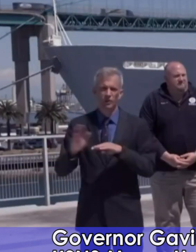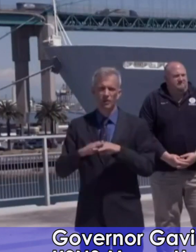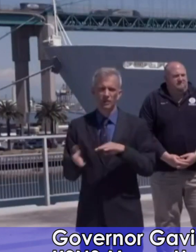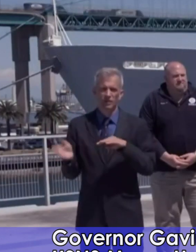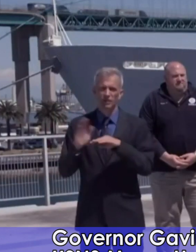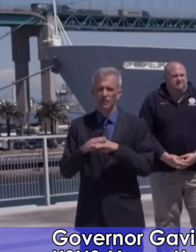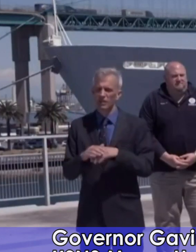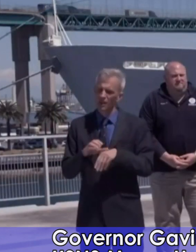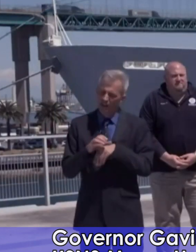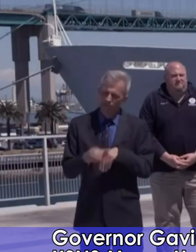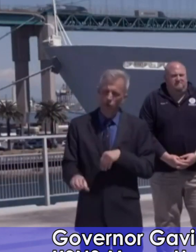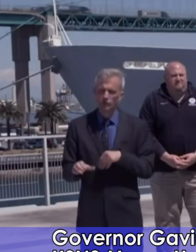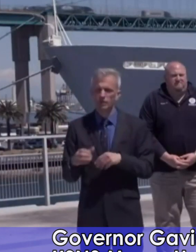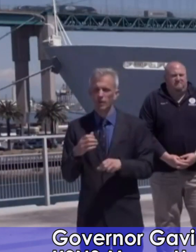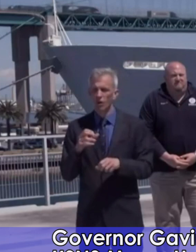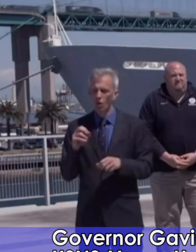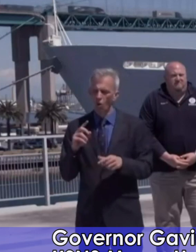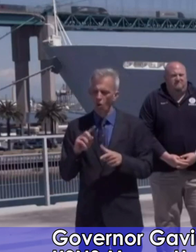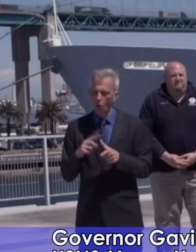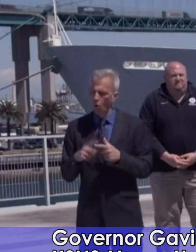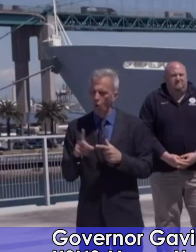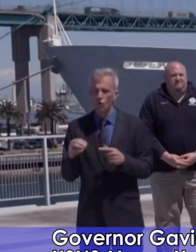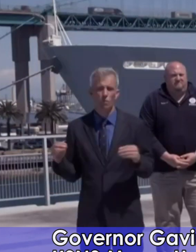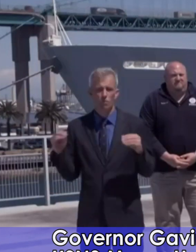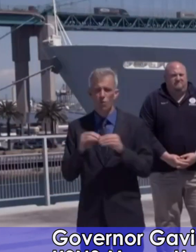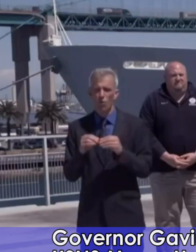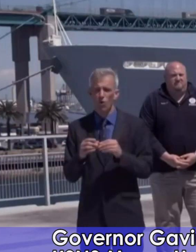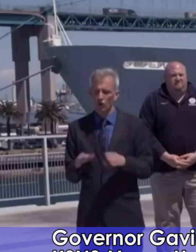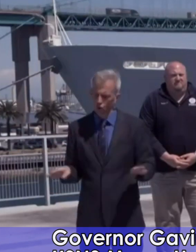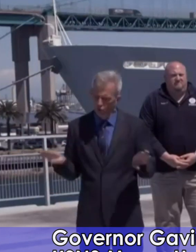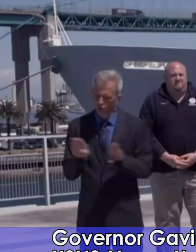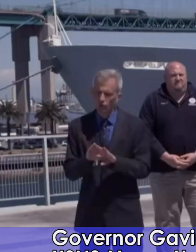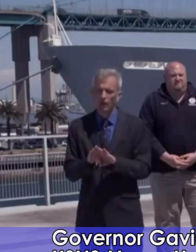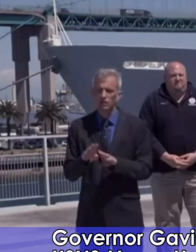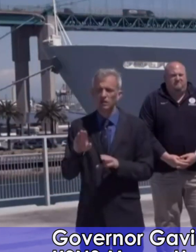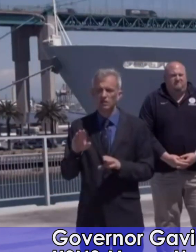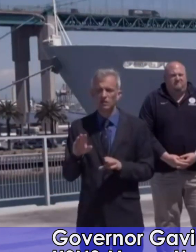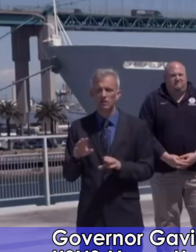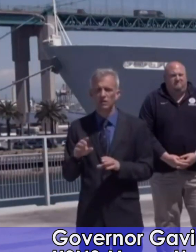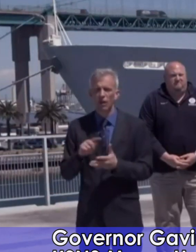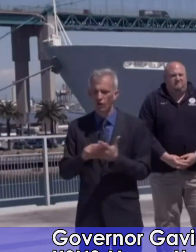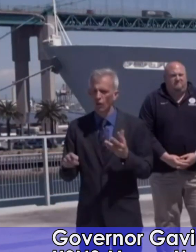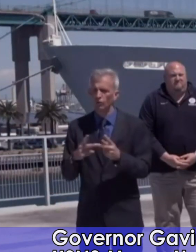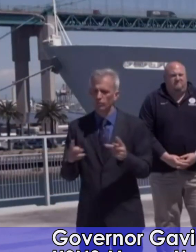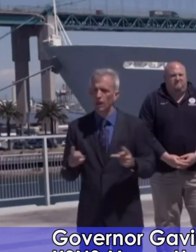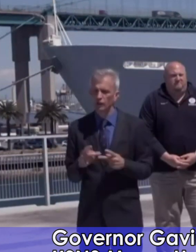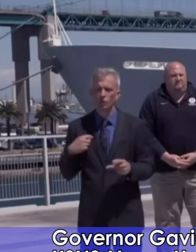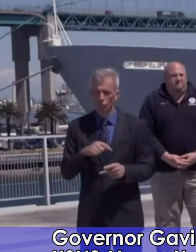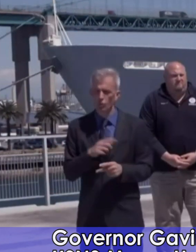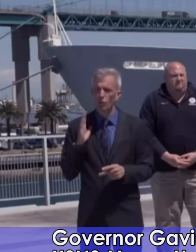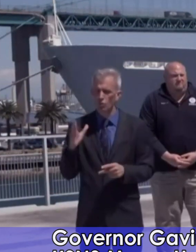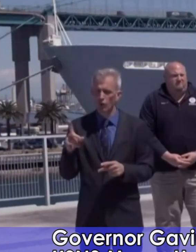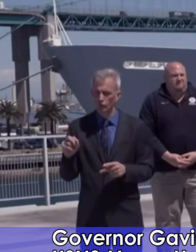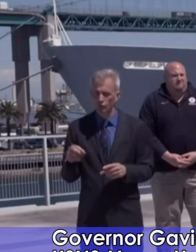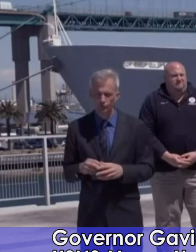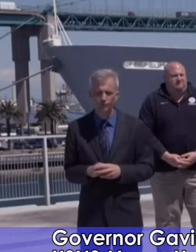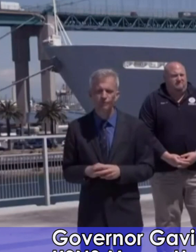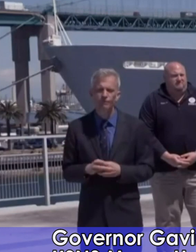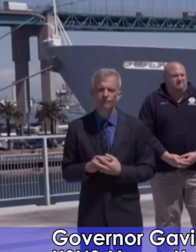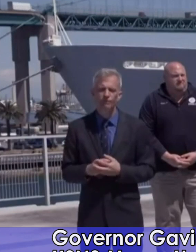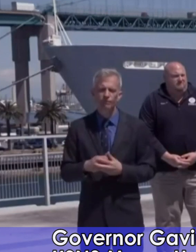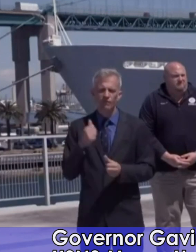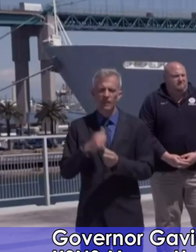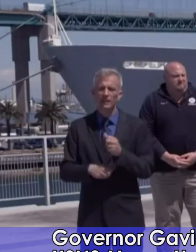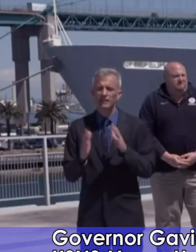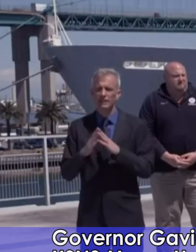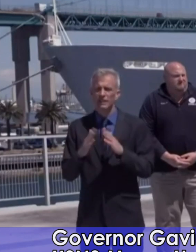or do even more to shut down those facilities, we will do so in real time. Each city has different